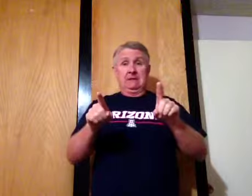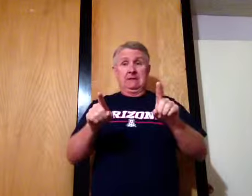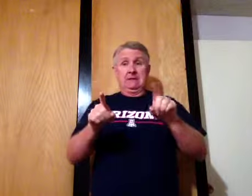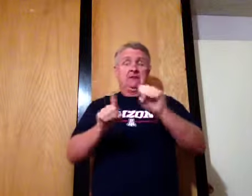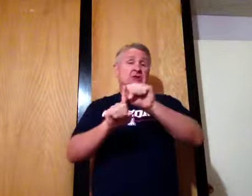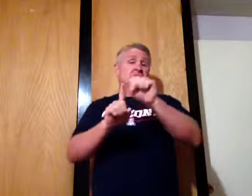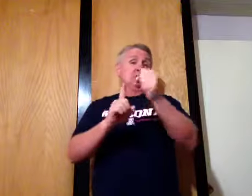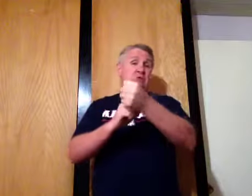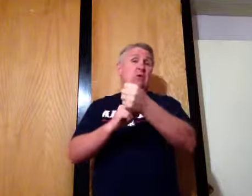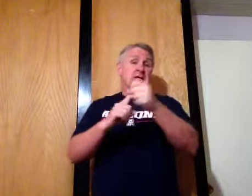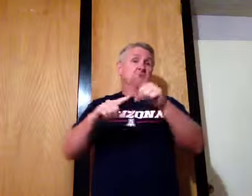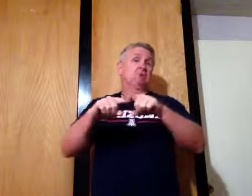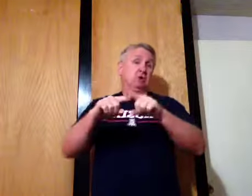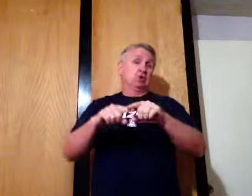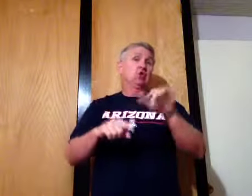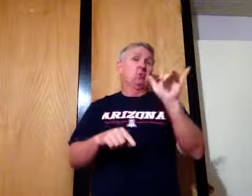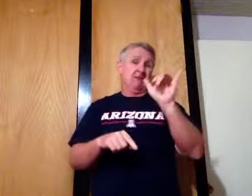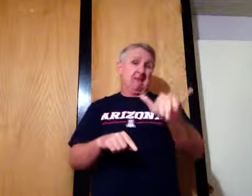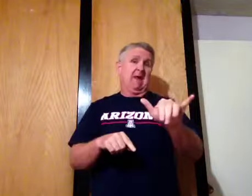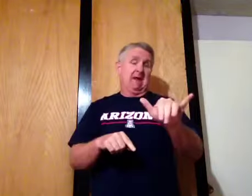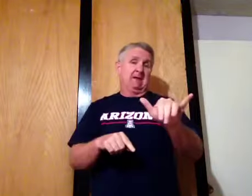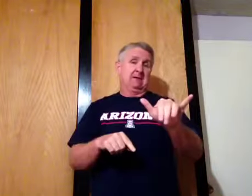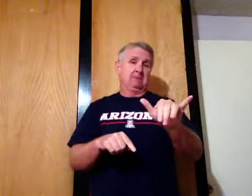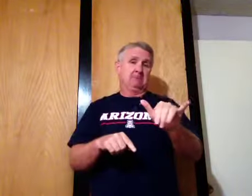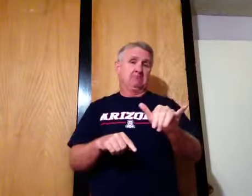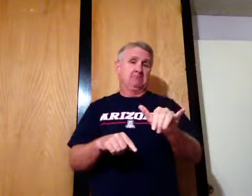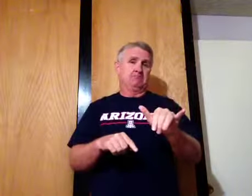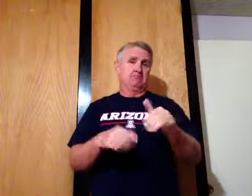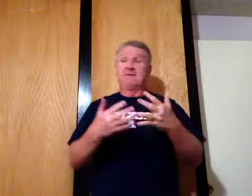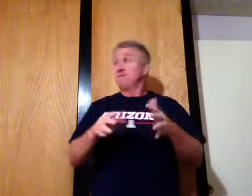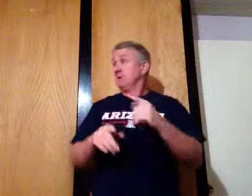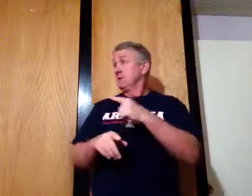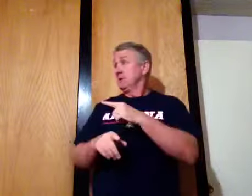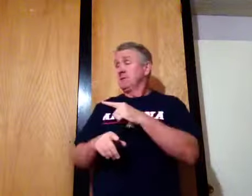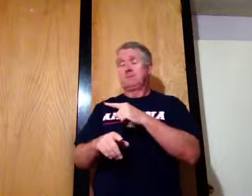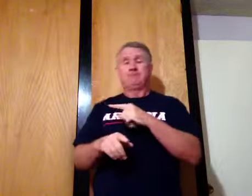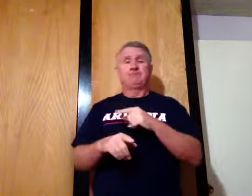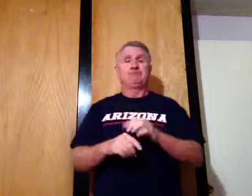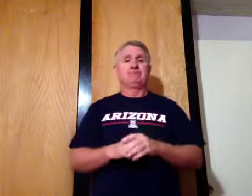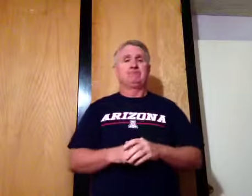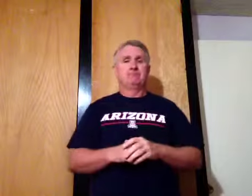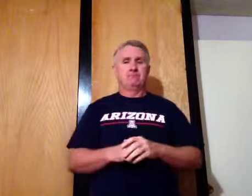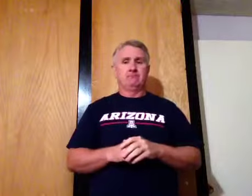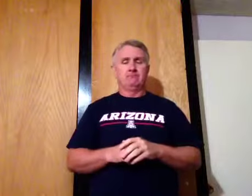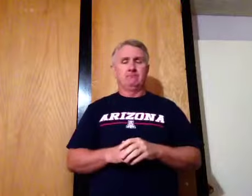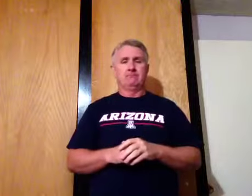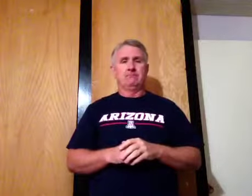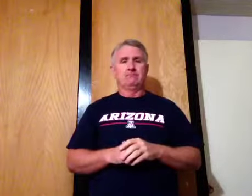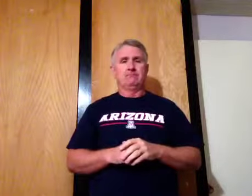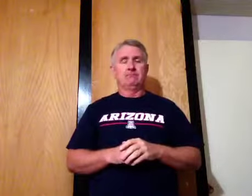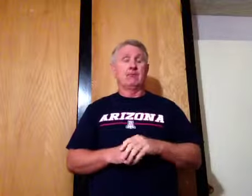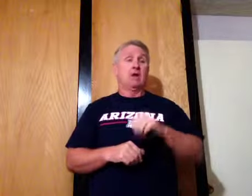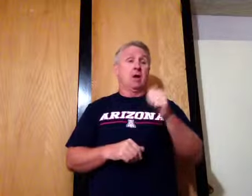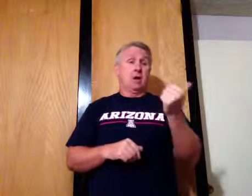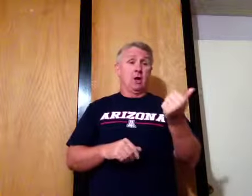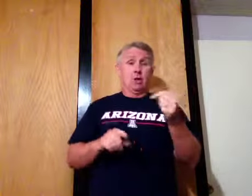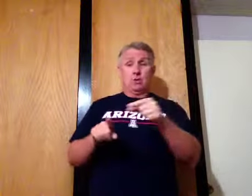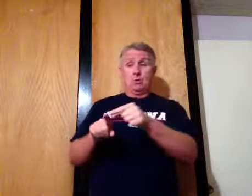Is everybody at this? Okay. Other term, the two major ones, we're looking at evaporation, and this is the second one,